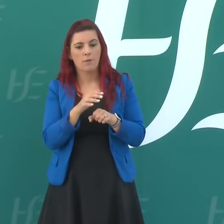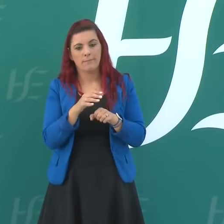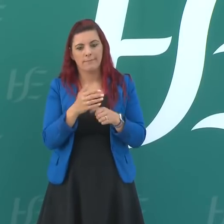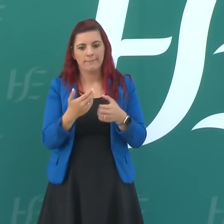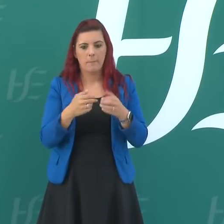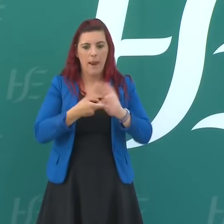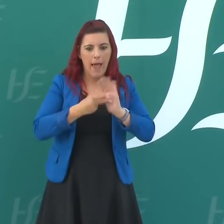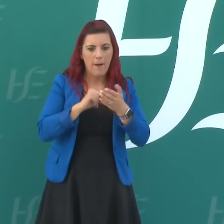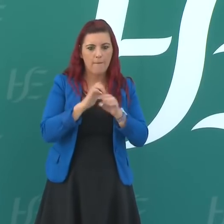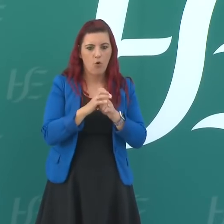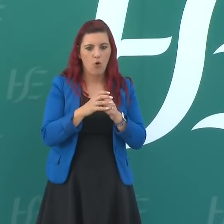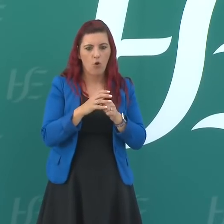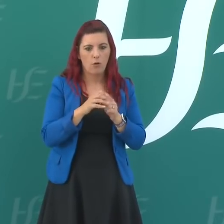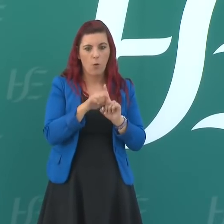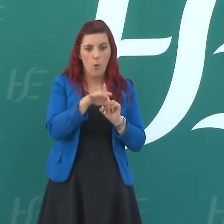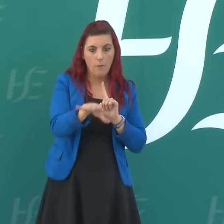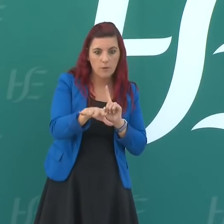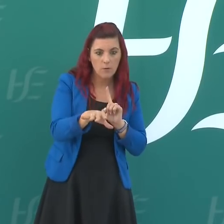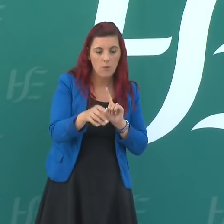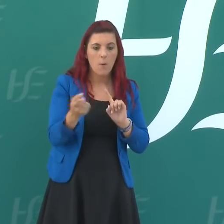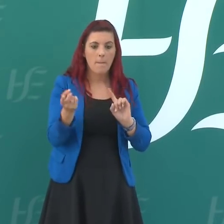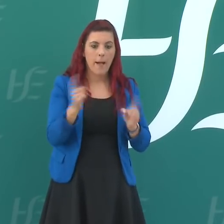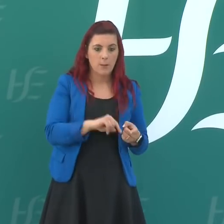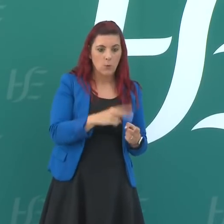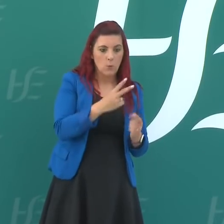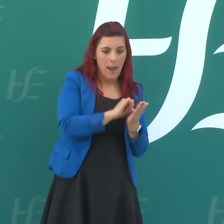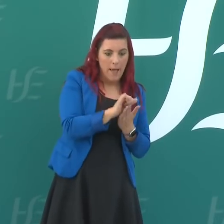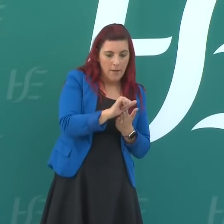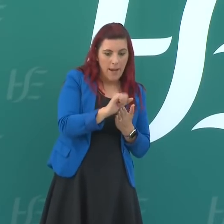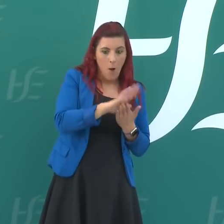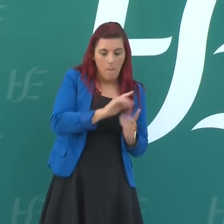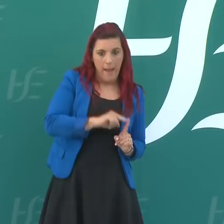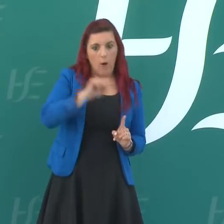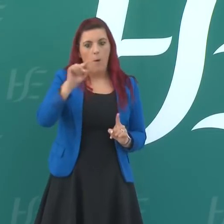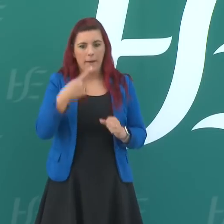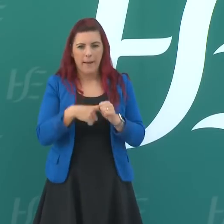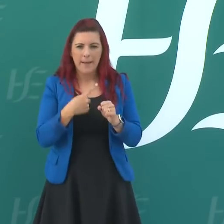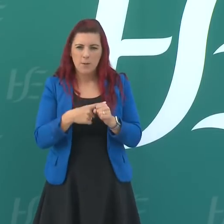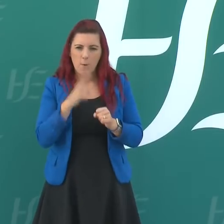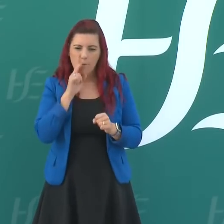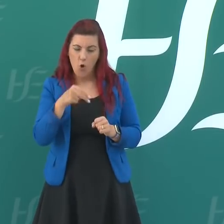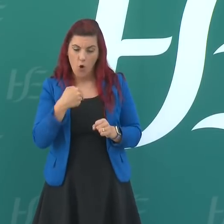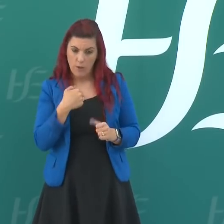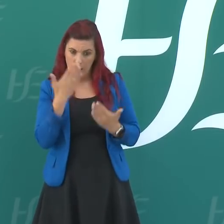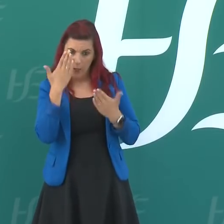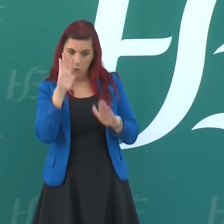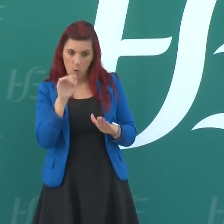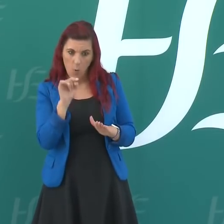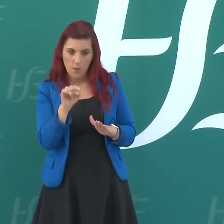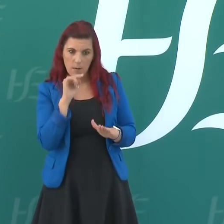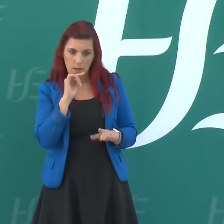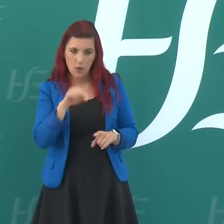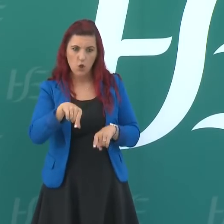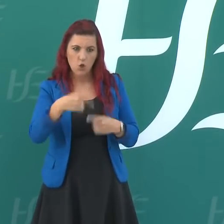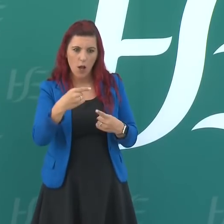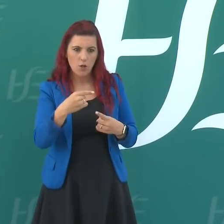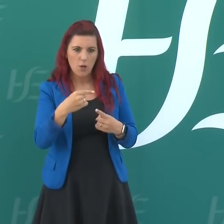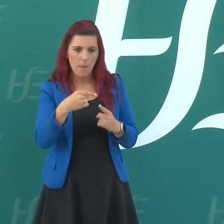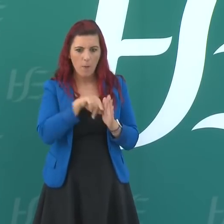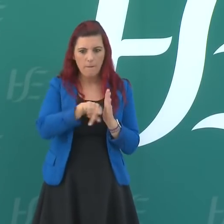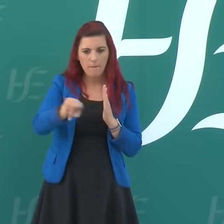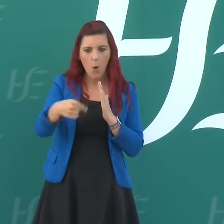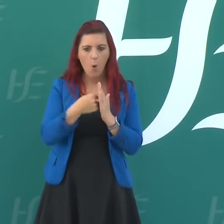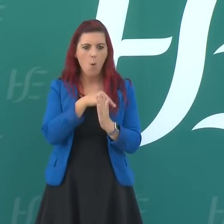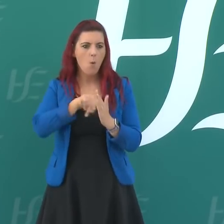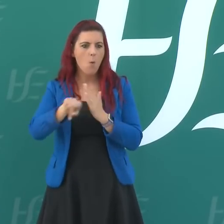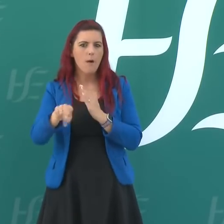So we've kind of gone back up to the halfway mark really between the two. And for us, really, what that signals is, I suppose, a challenge around the flow. So one of the